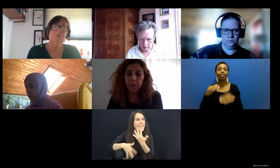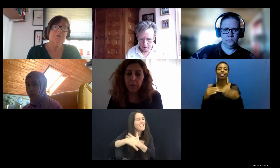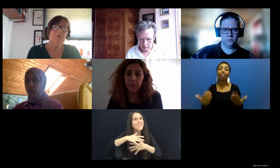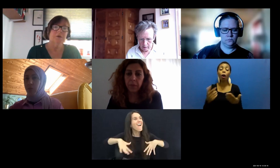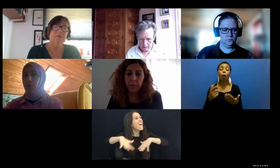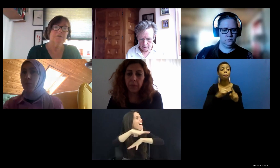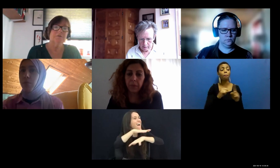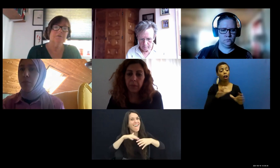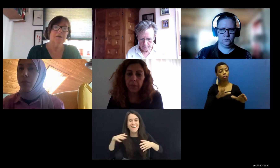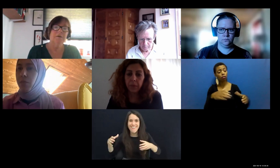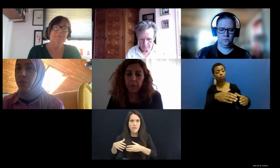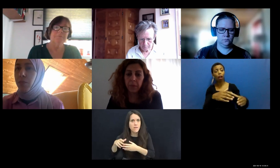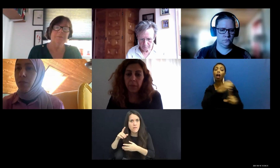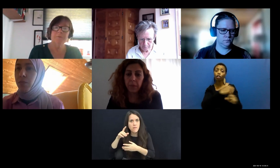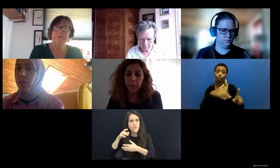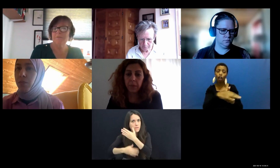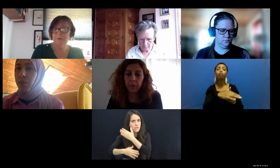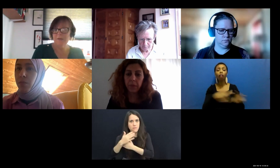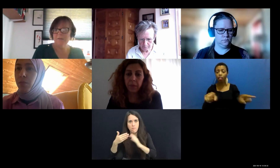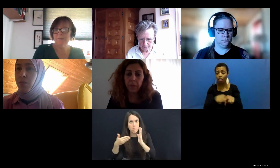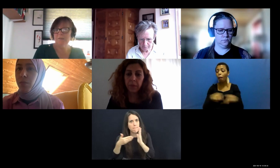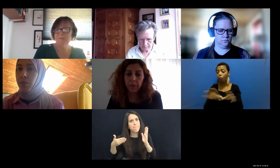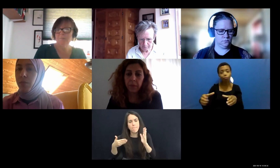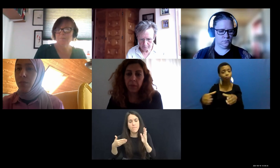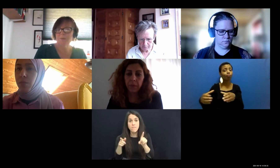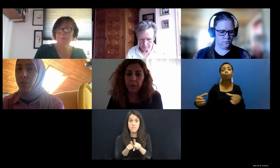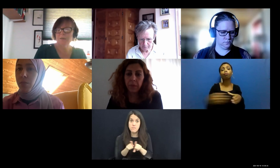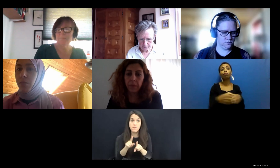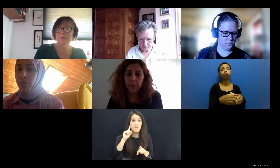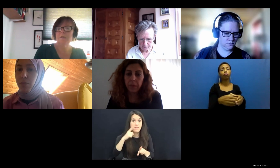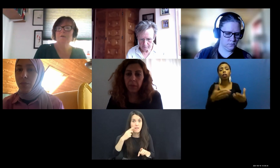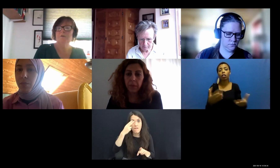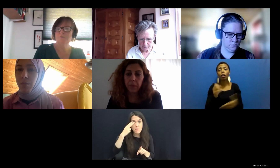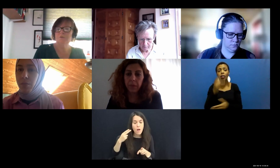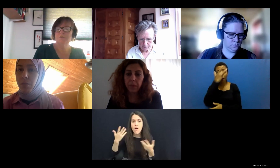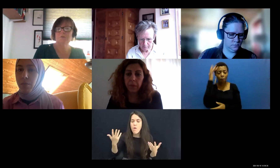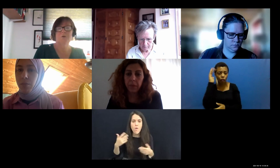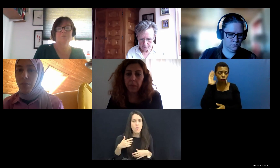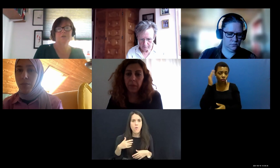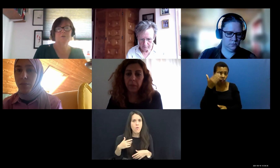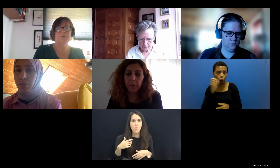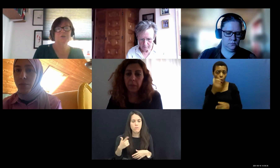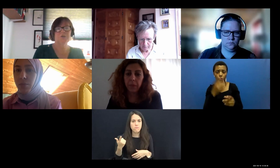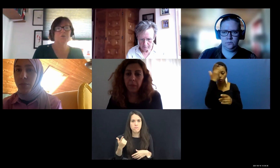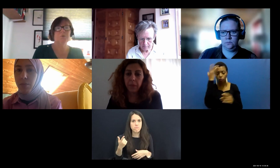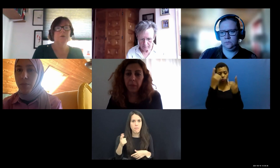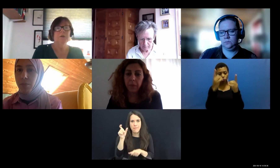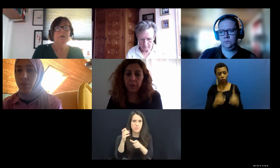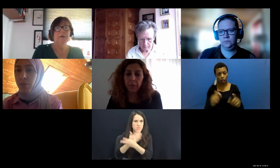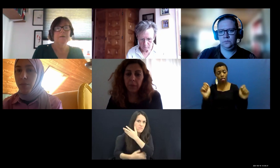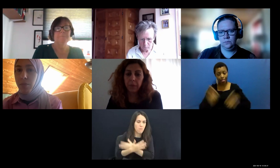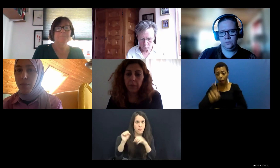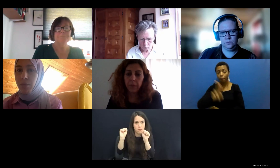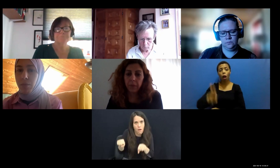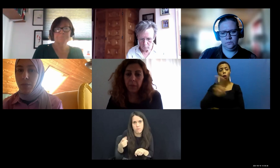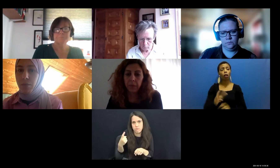but also that people with deaf blindness and disabled people can be users of technology too,